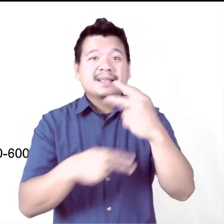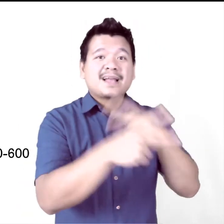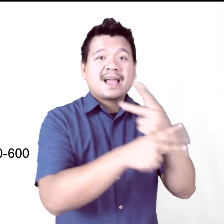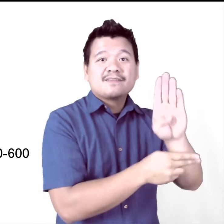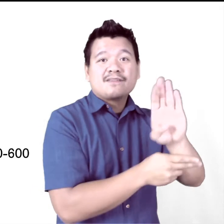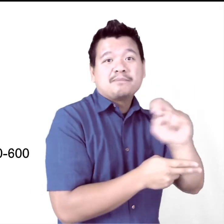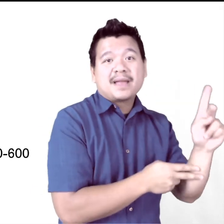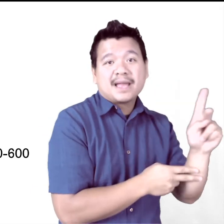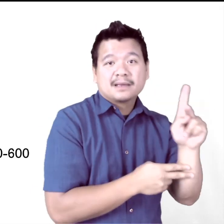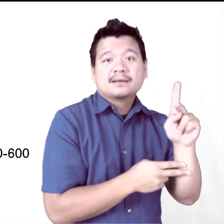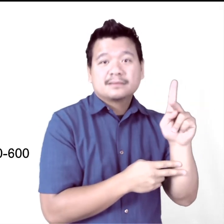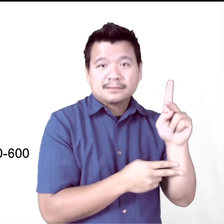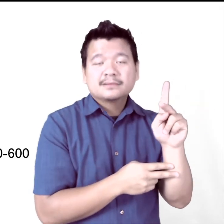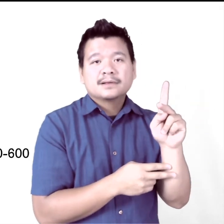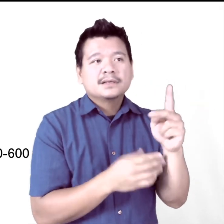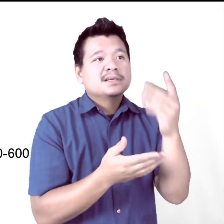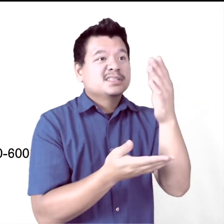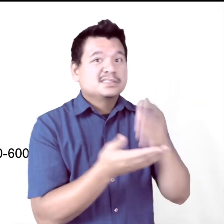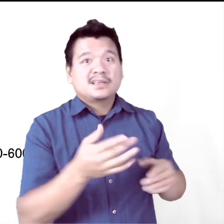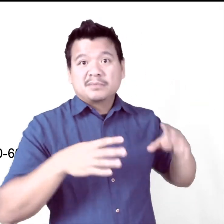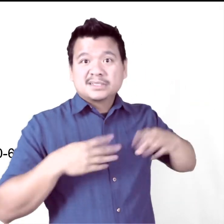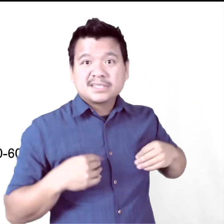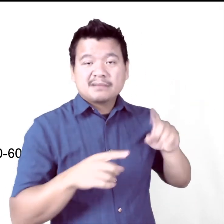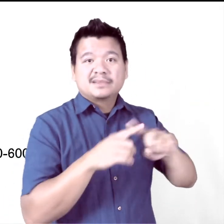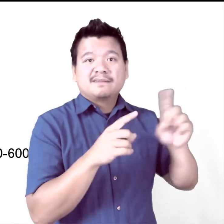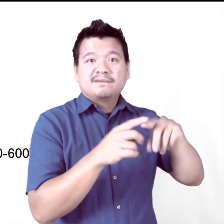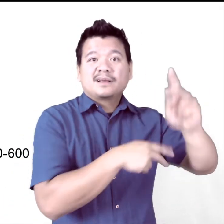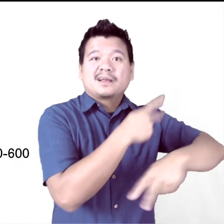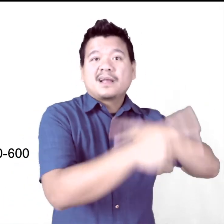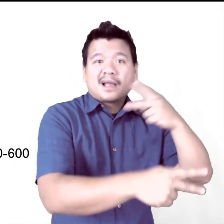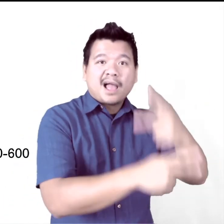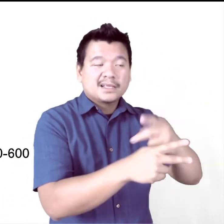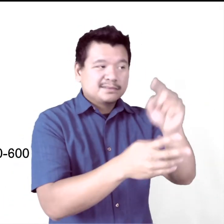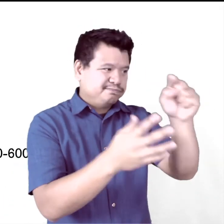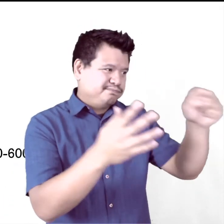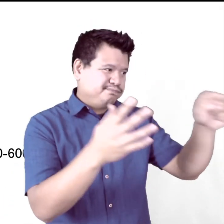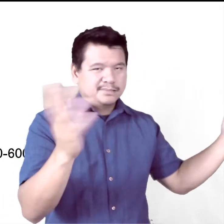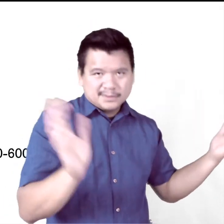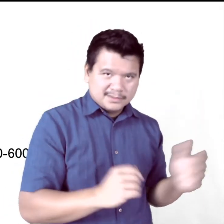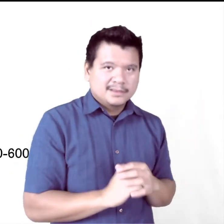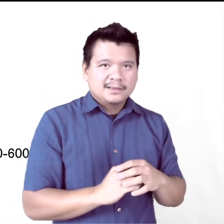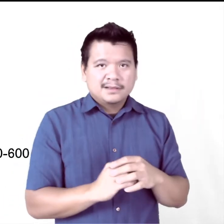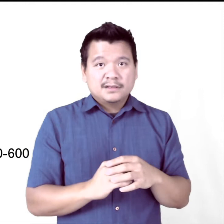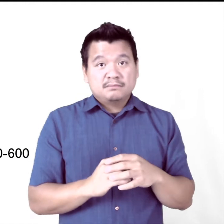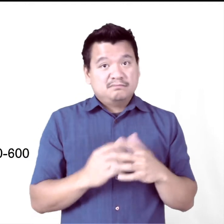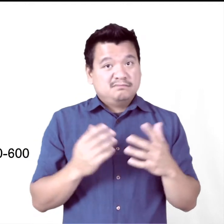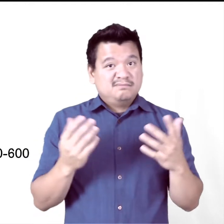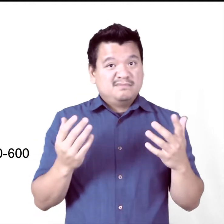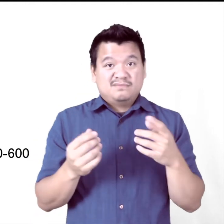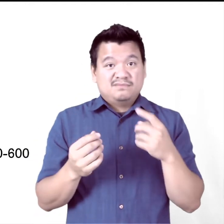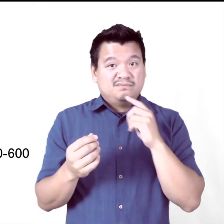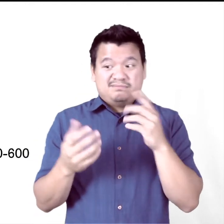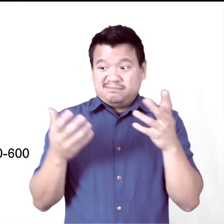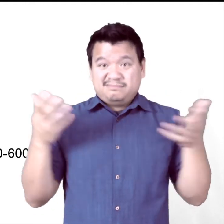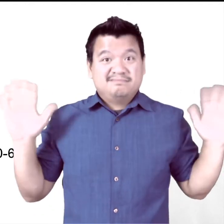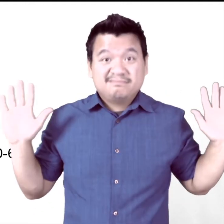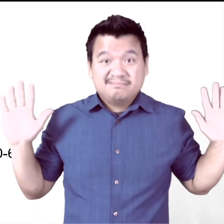that you're working with. Some may accept different types of assets than others. So there you